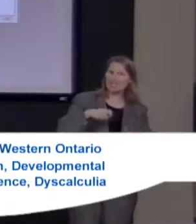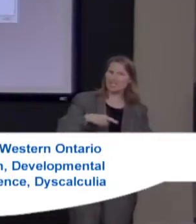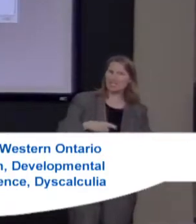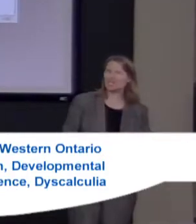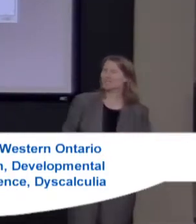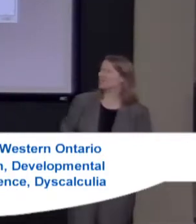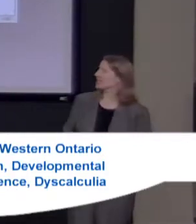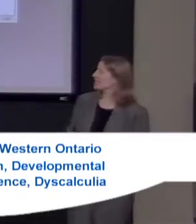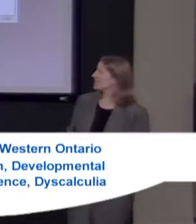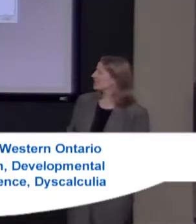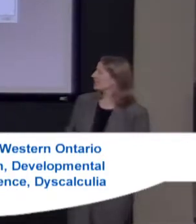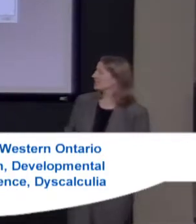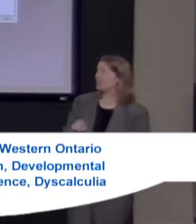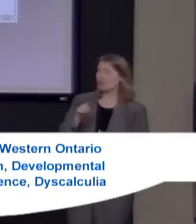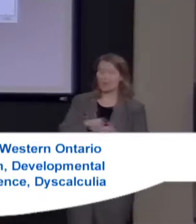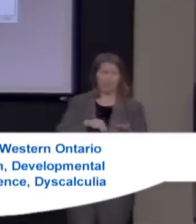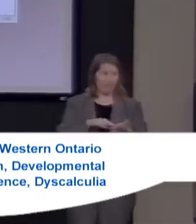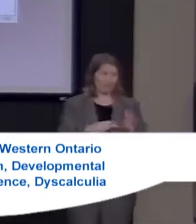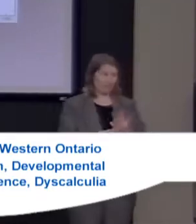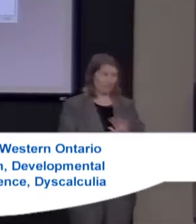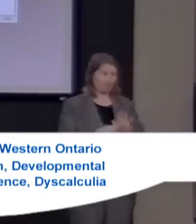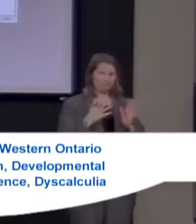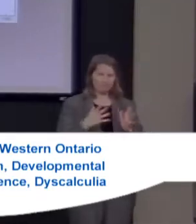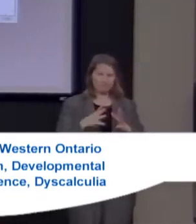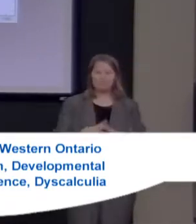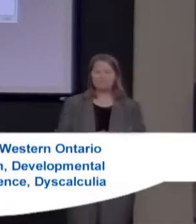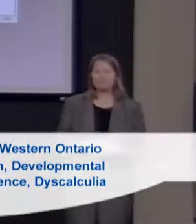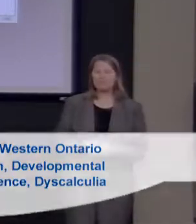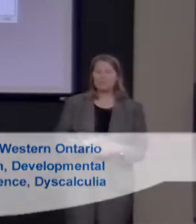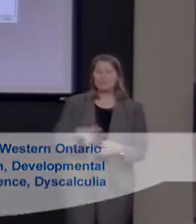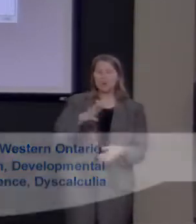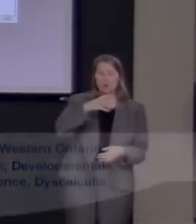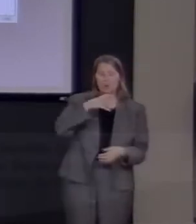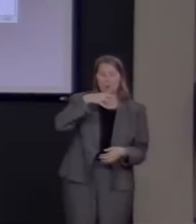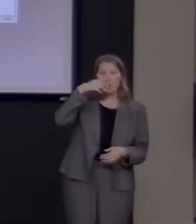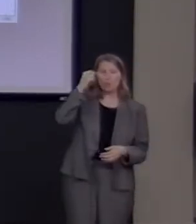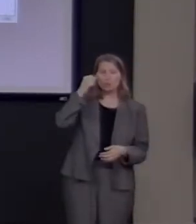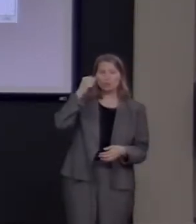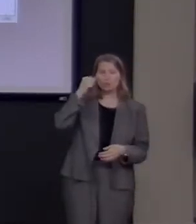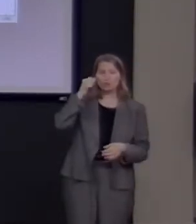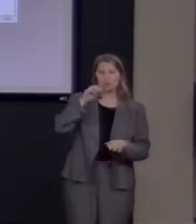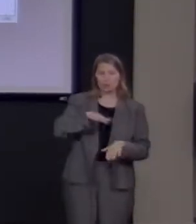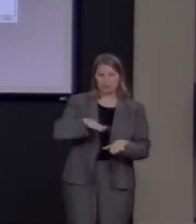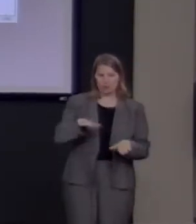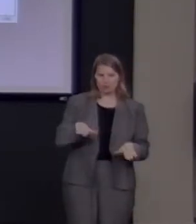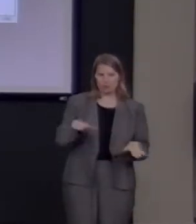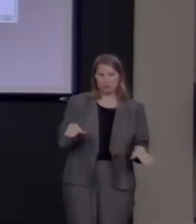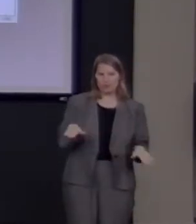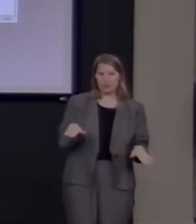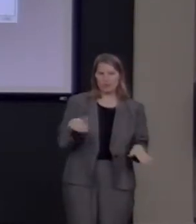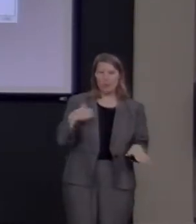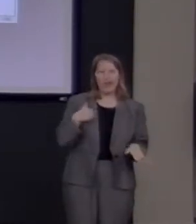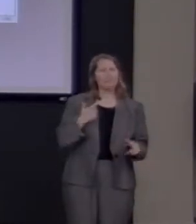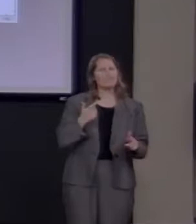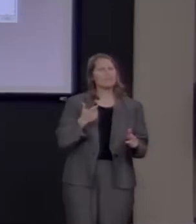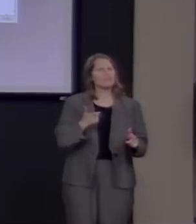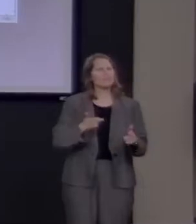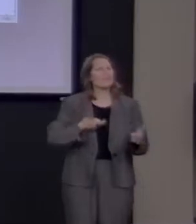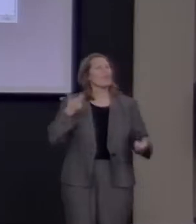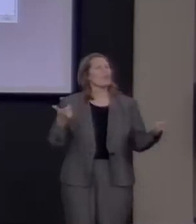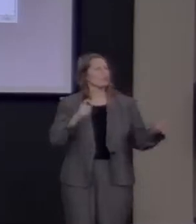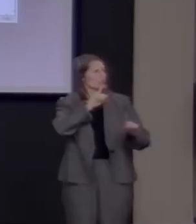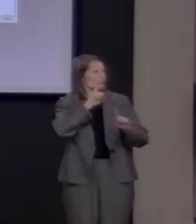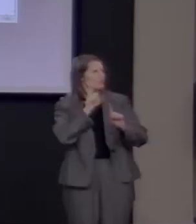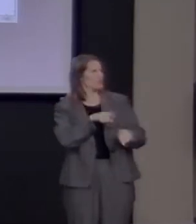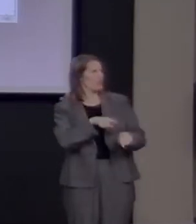what this correlation shows then is that older children showed relatively larger responses to the